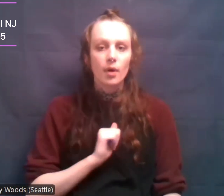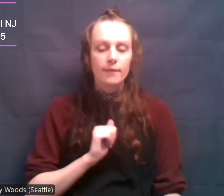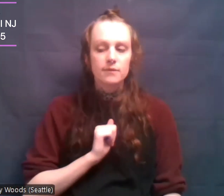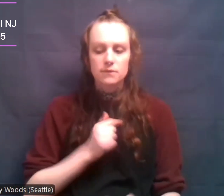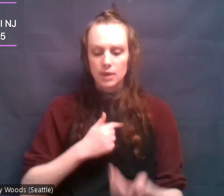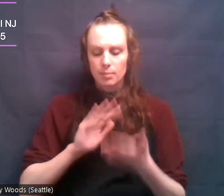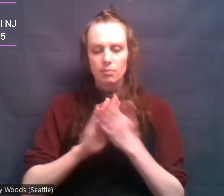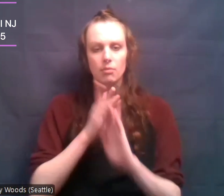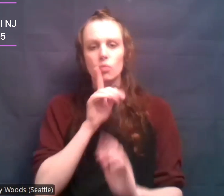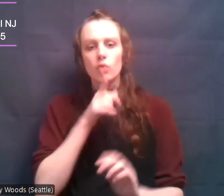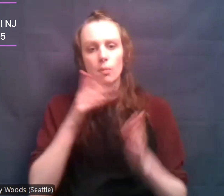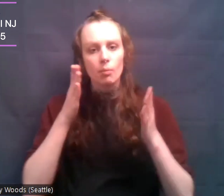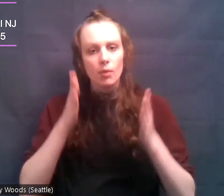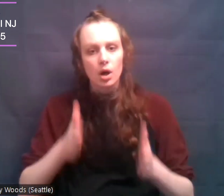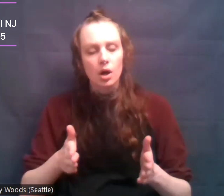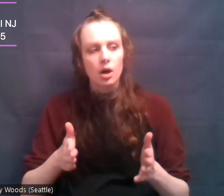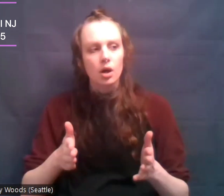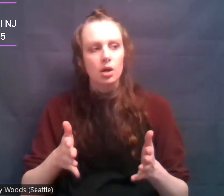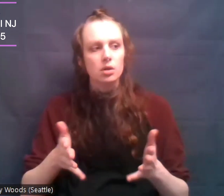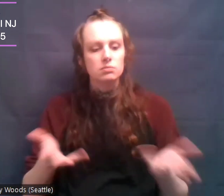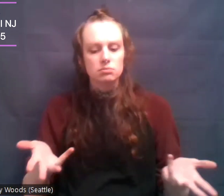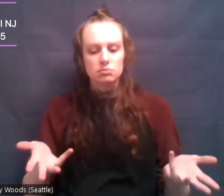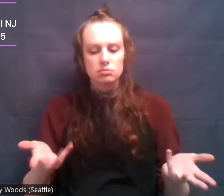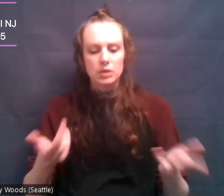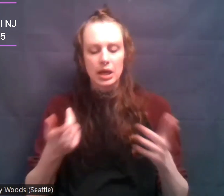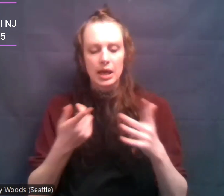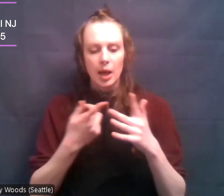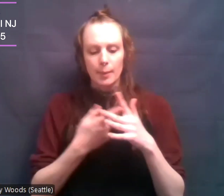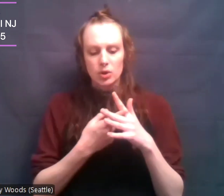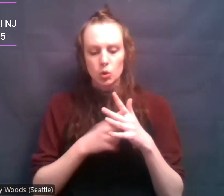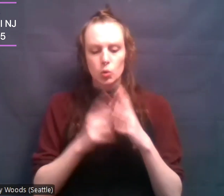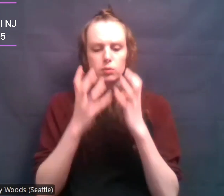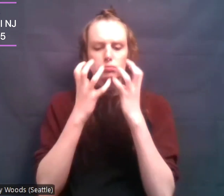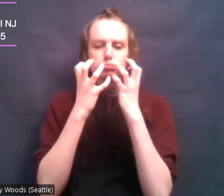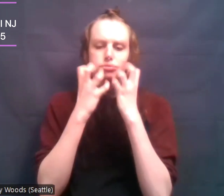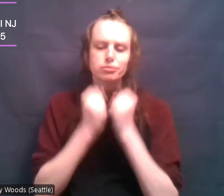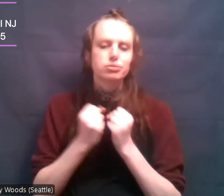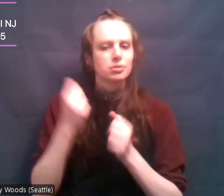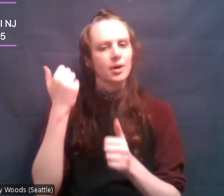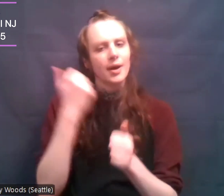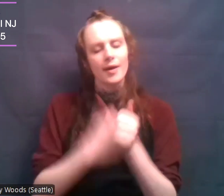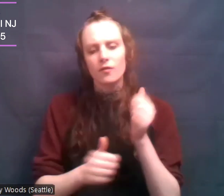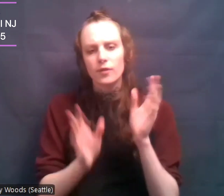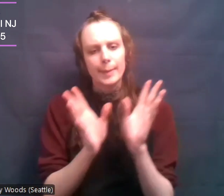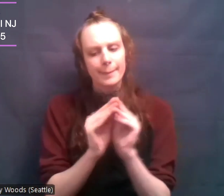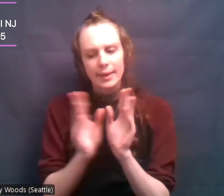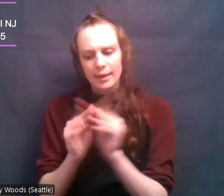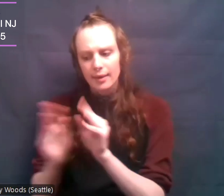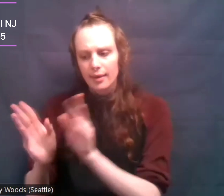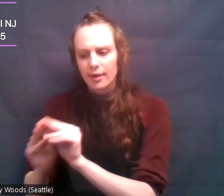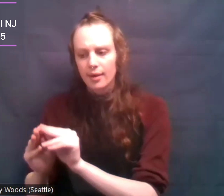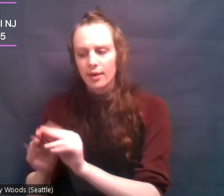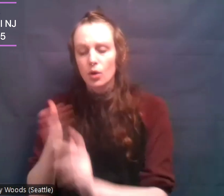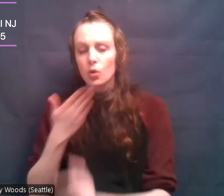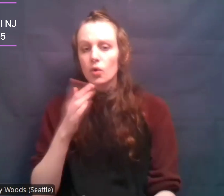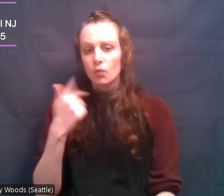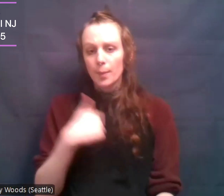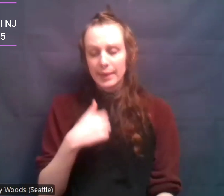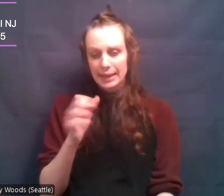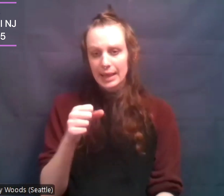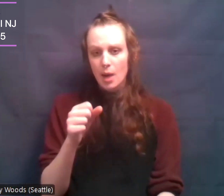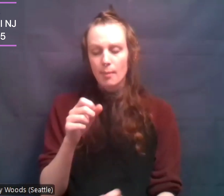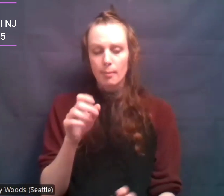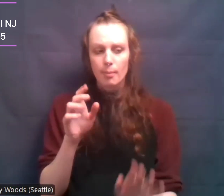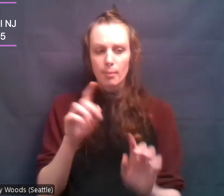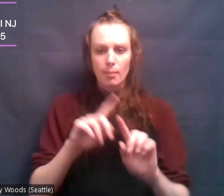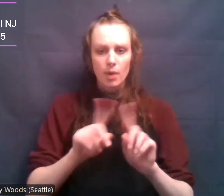person again. And like I started to cherish every meeting I went to, not only because it's good for me, but like that spiritual awakening